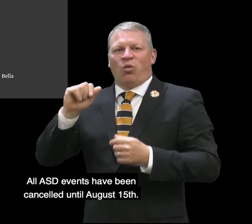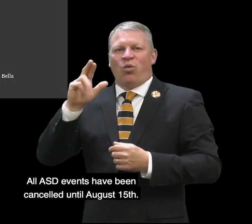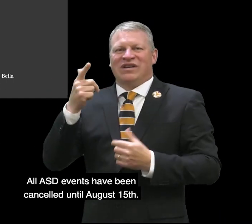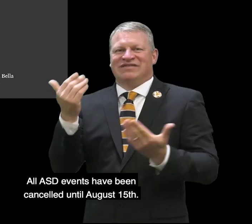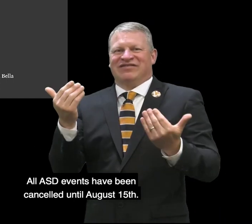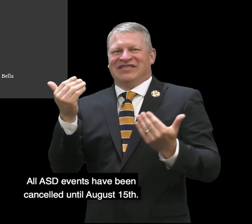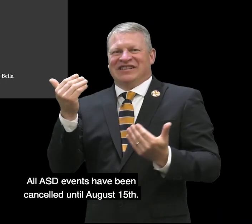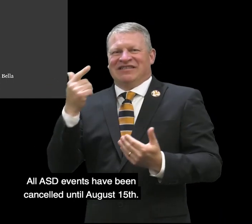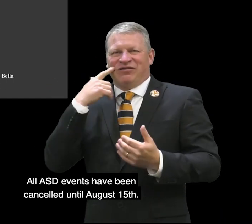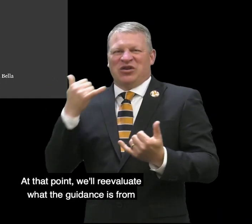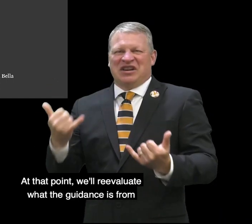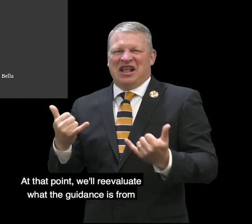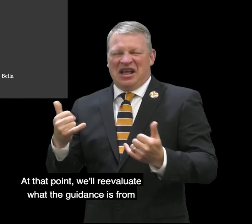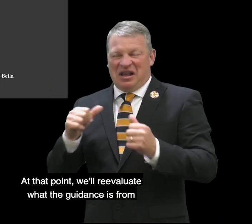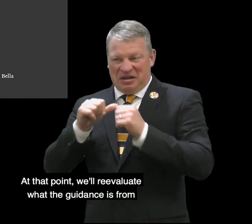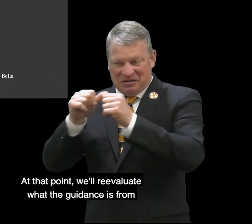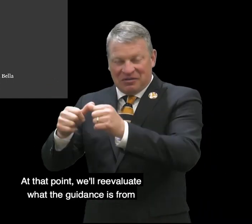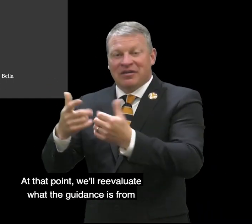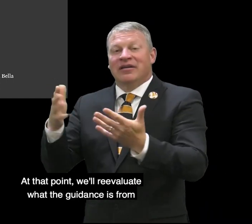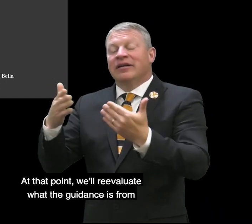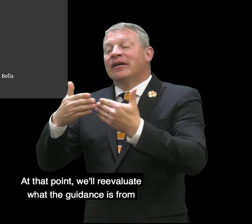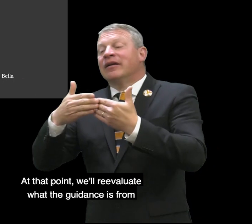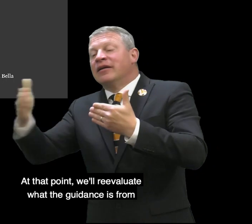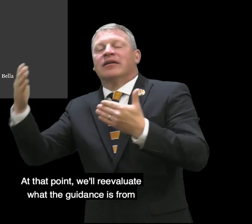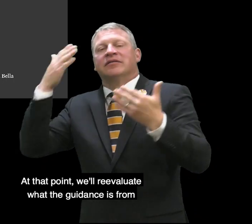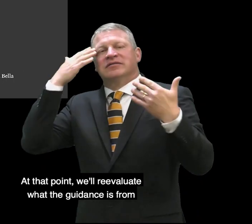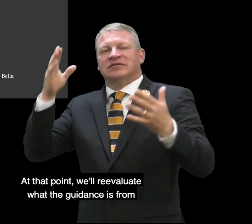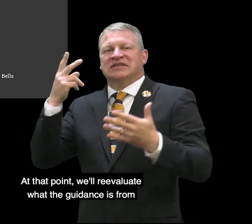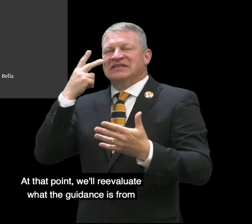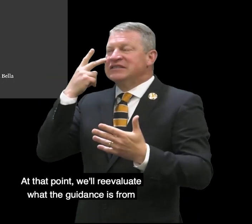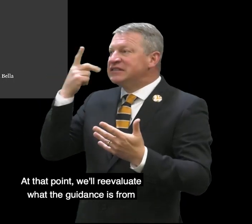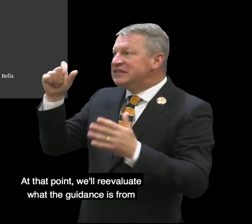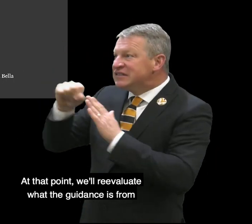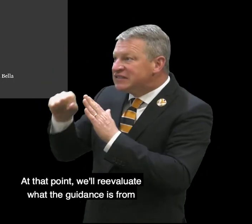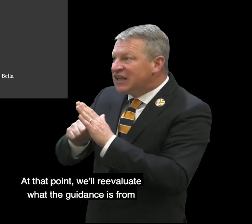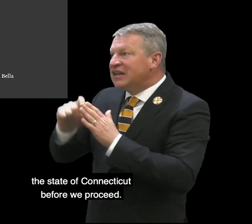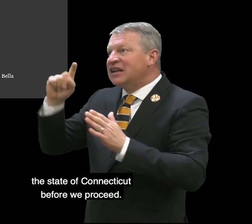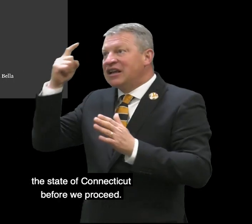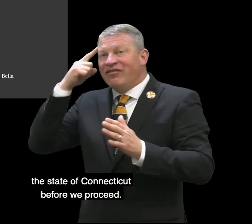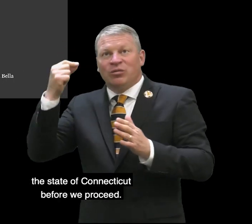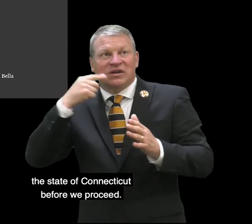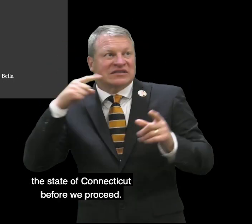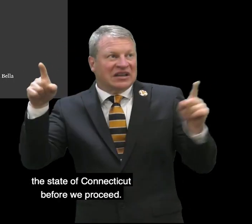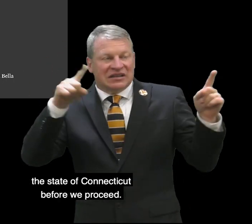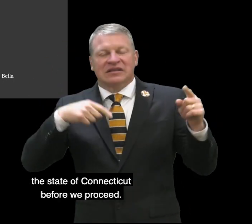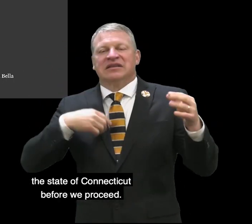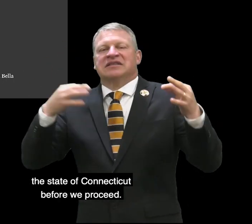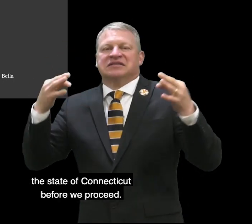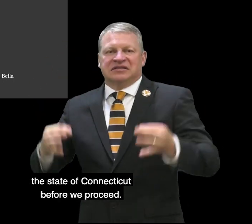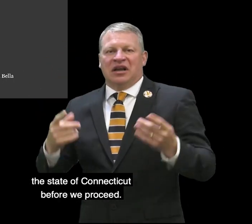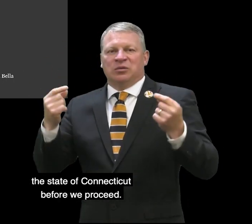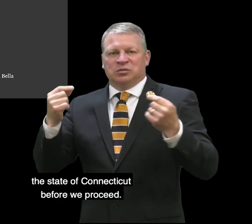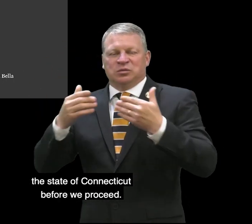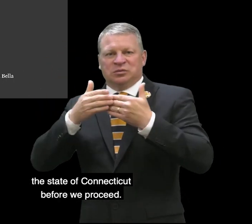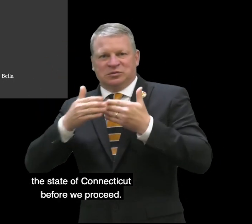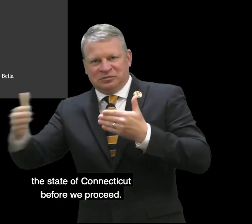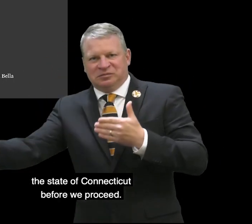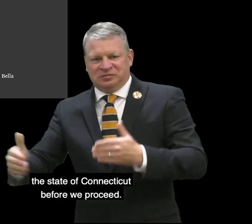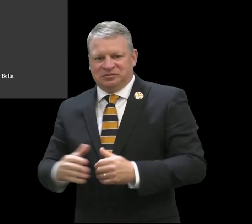All ASD events have been canceled until August 15th. At that point, we'll reevaluate what the guidance is from the